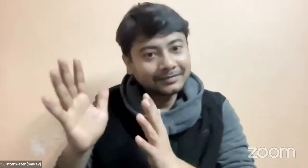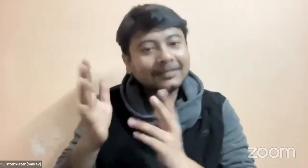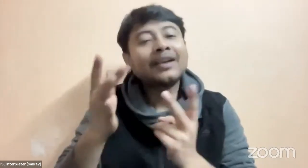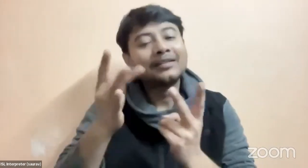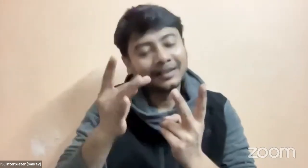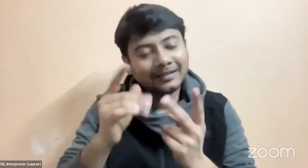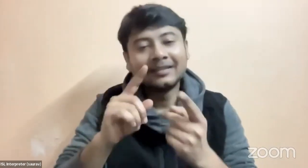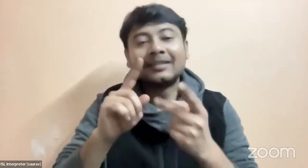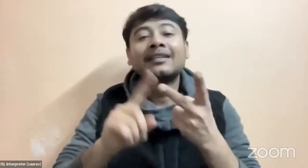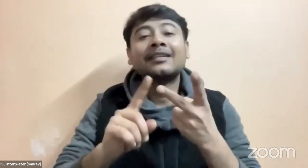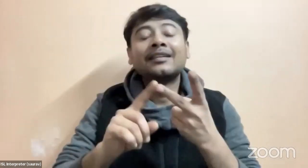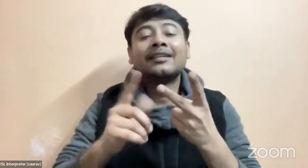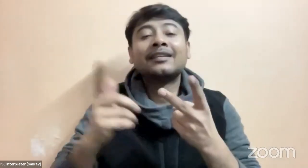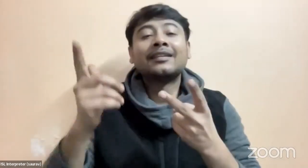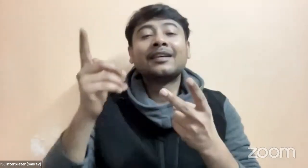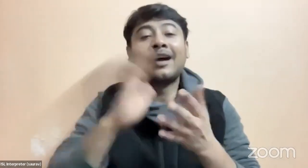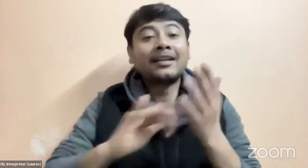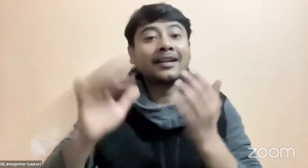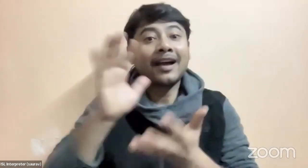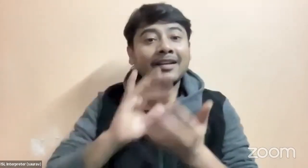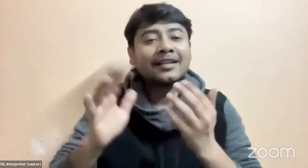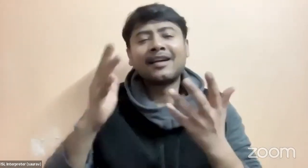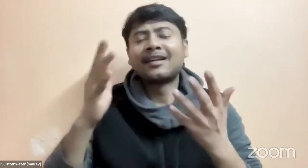and feasting prasad of the Lord.